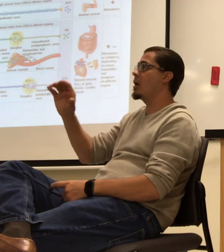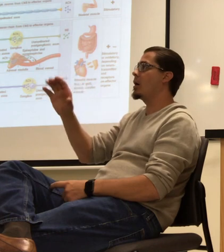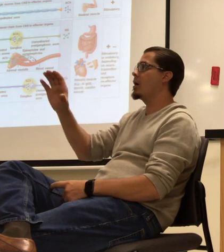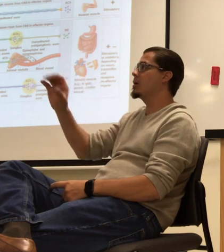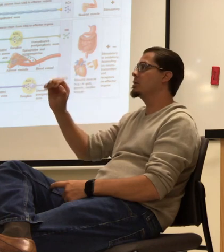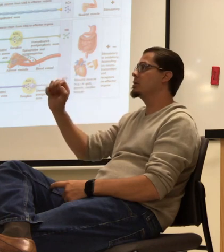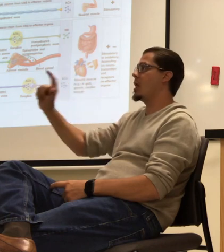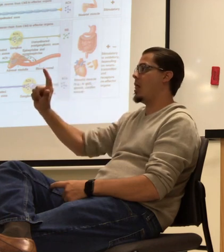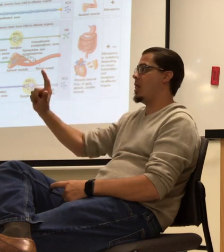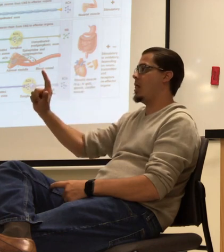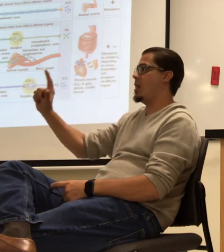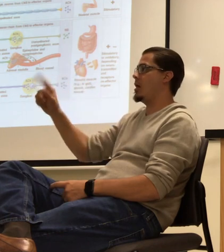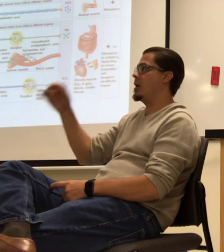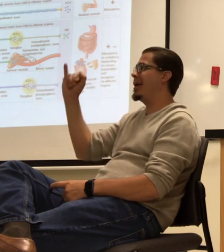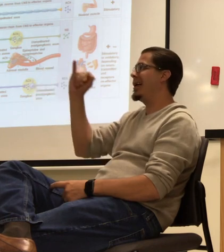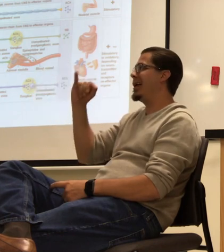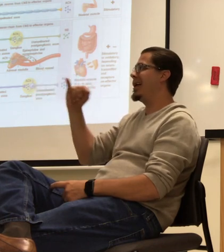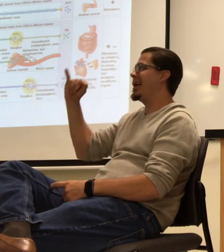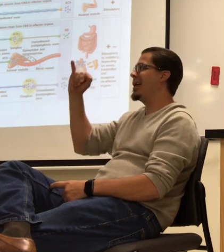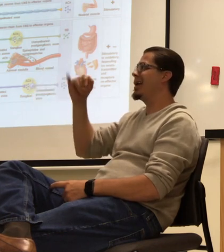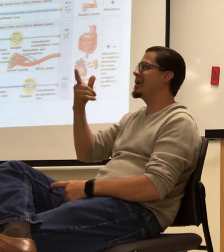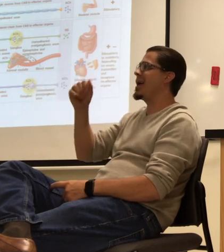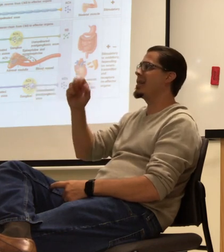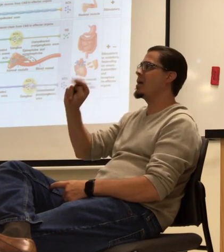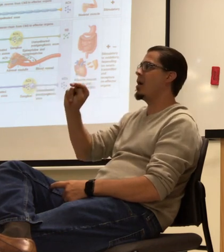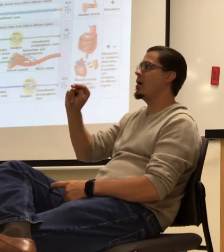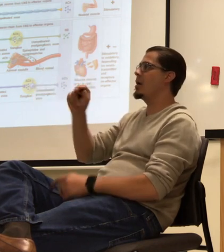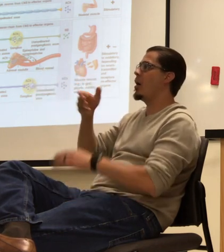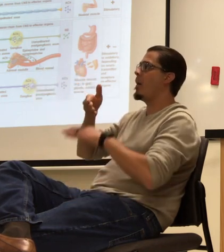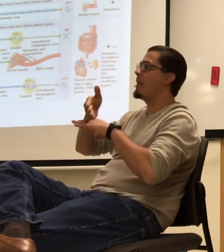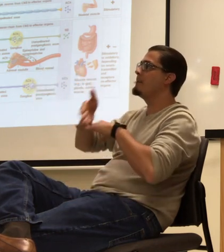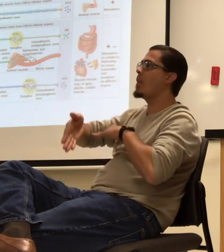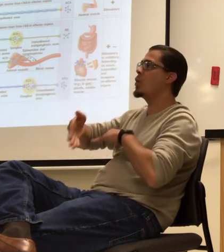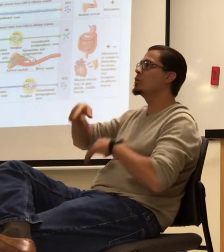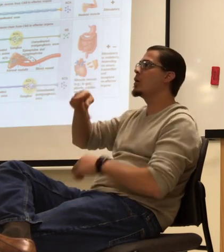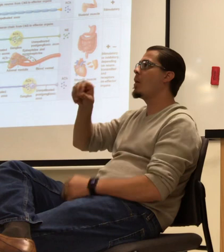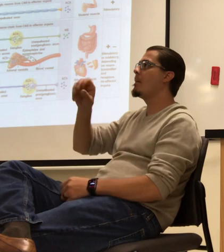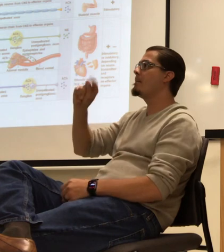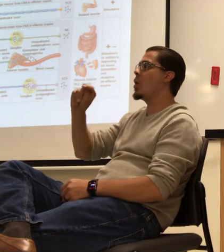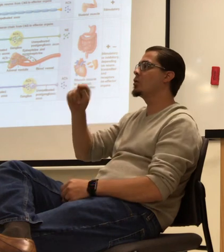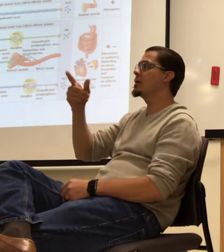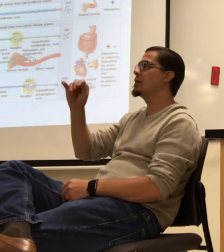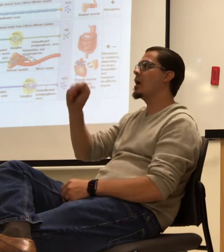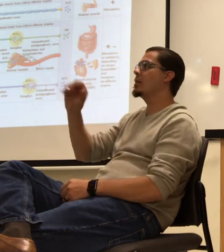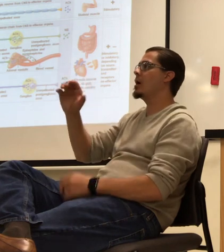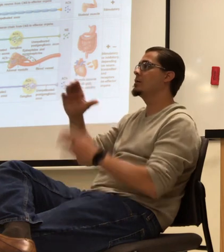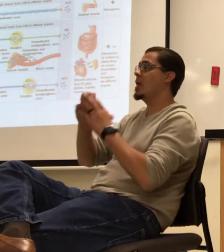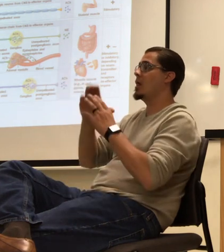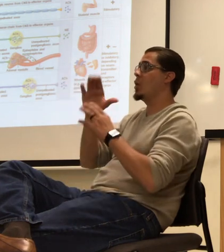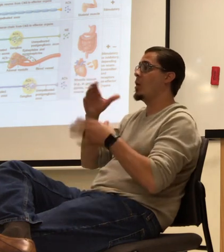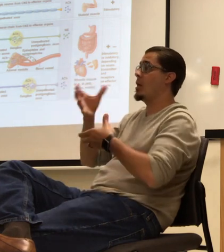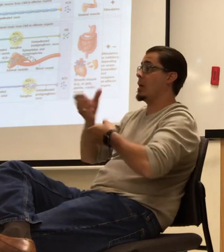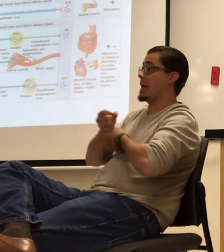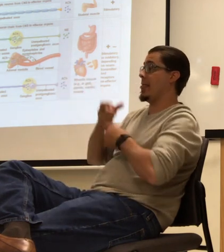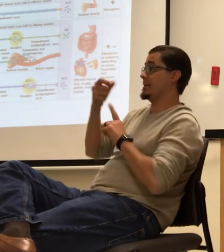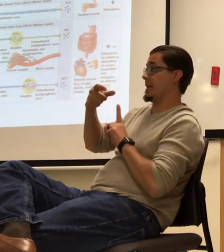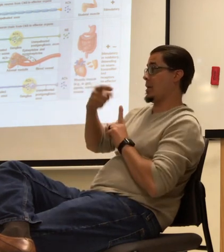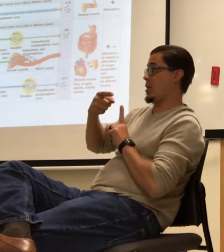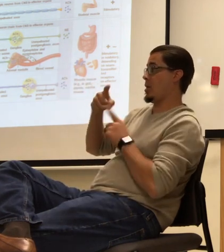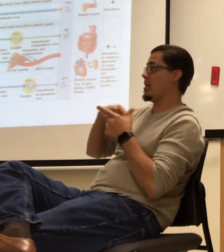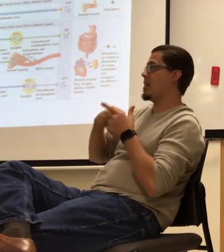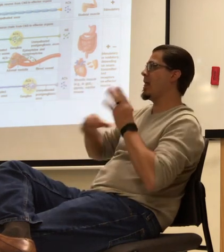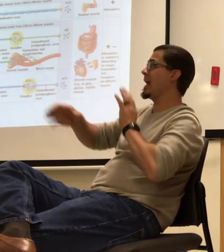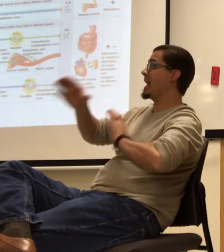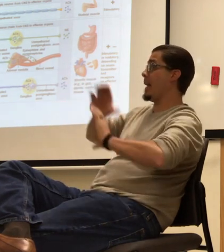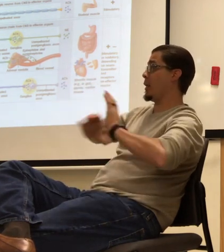So this dotted circle represents a ganglion. Here's a postganglionic cell in there. It receives the signal. The chemical is